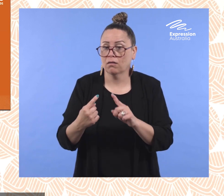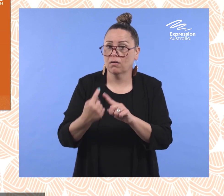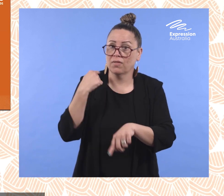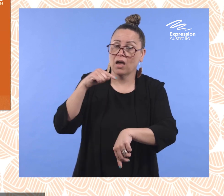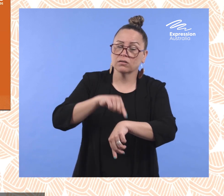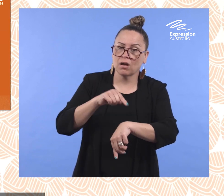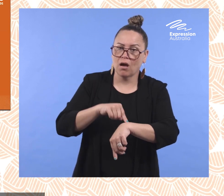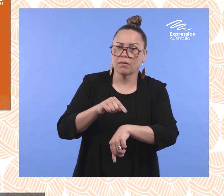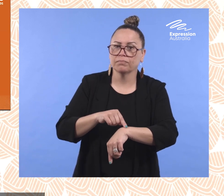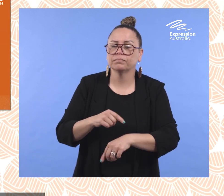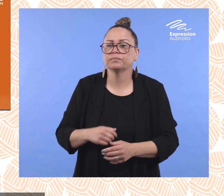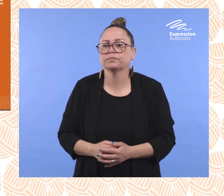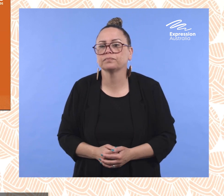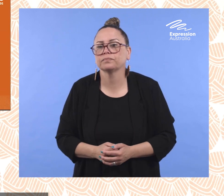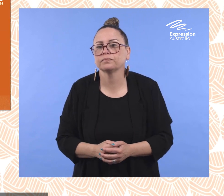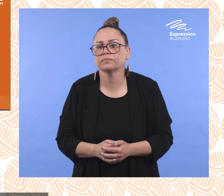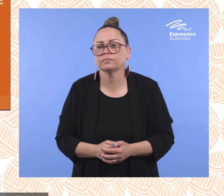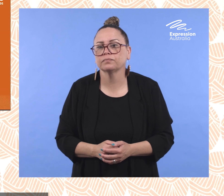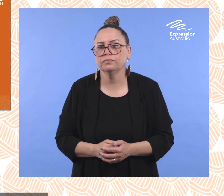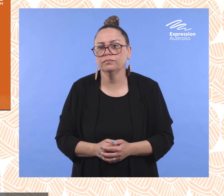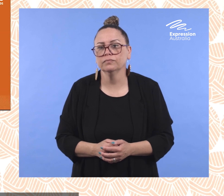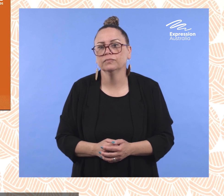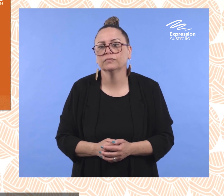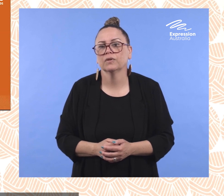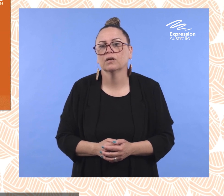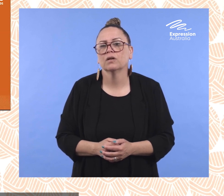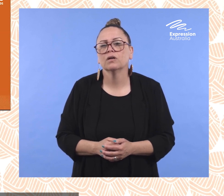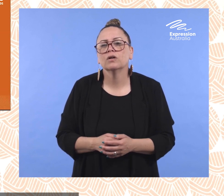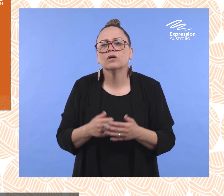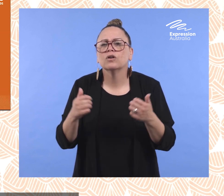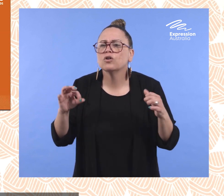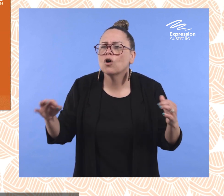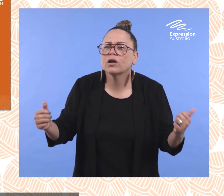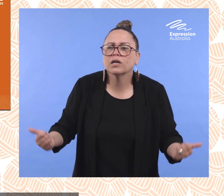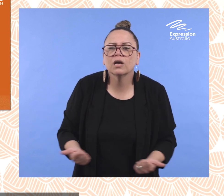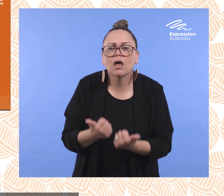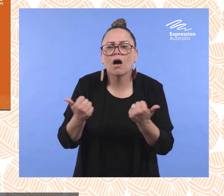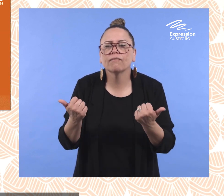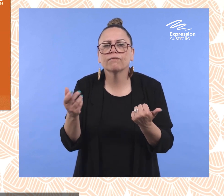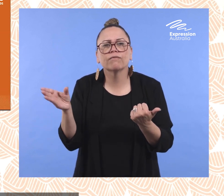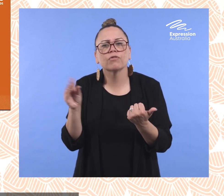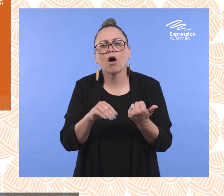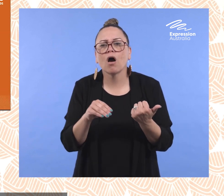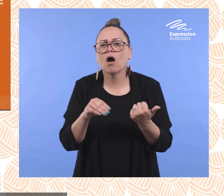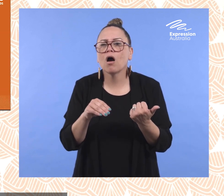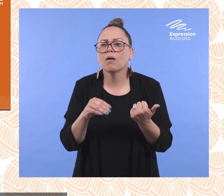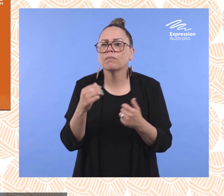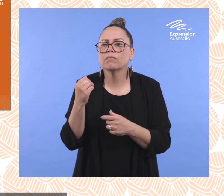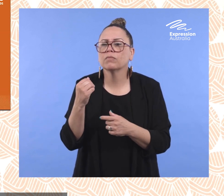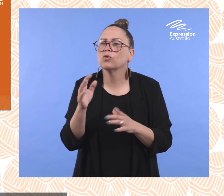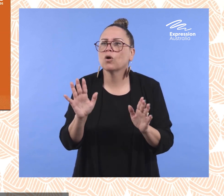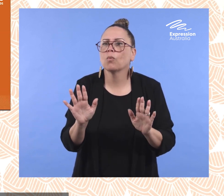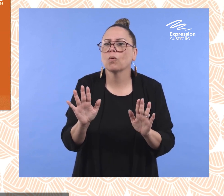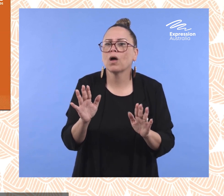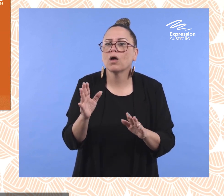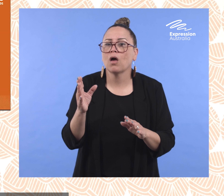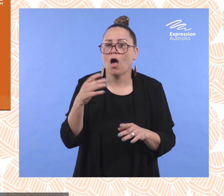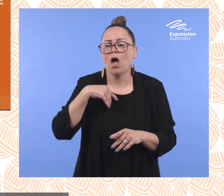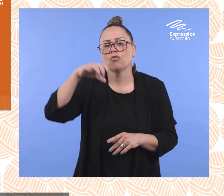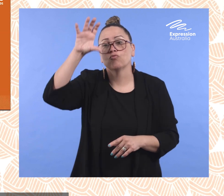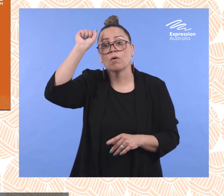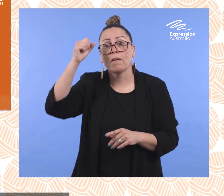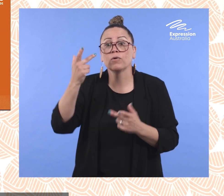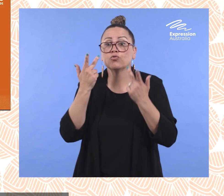that time, there wasn't a lot. There wasn't a lot from the no, and there probably still isn't, but I